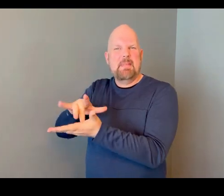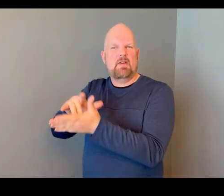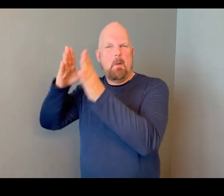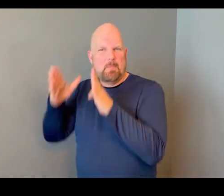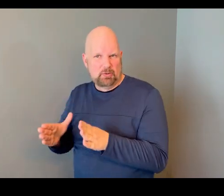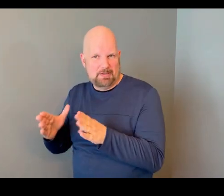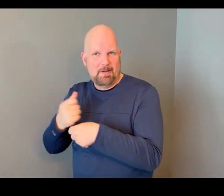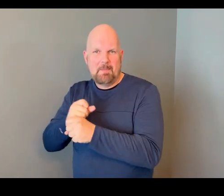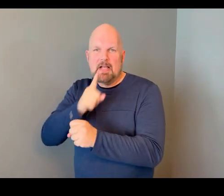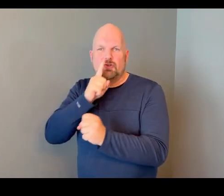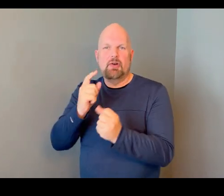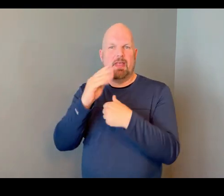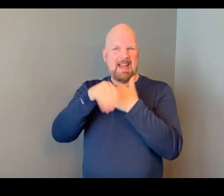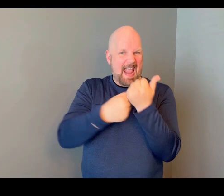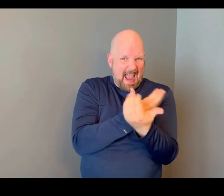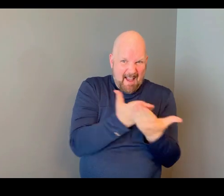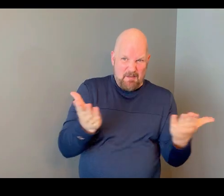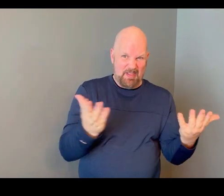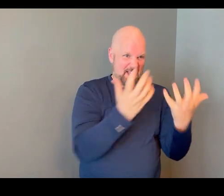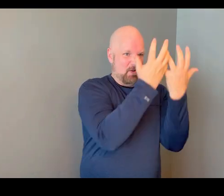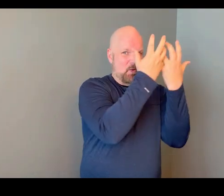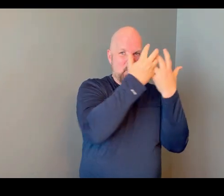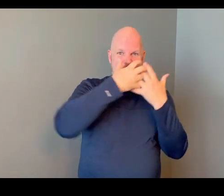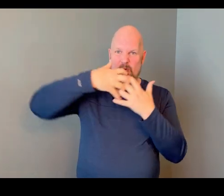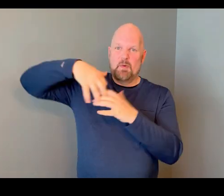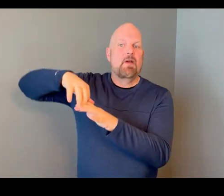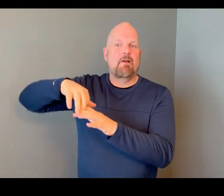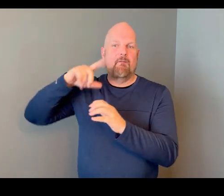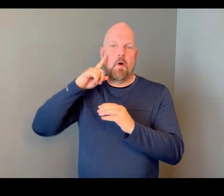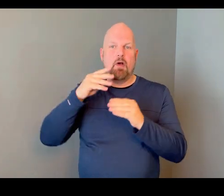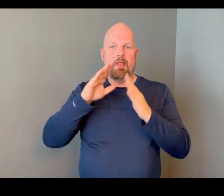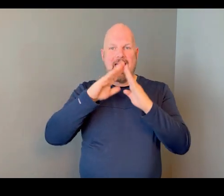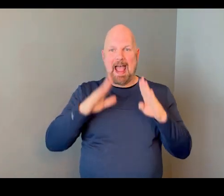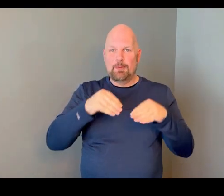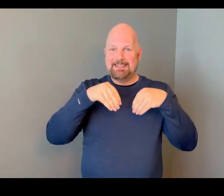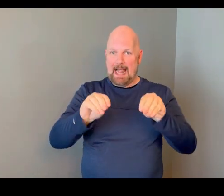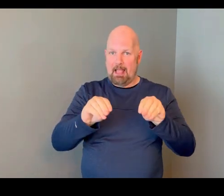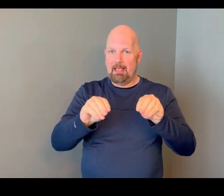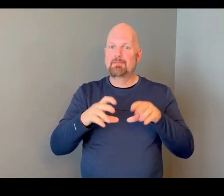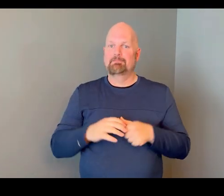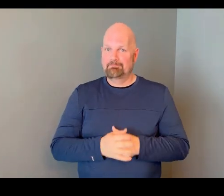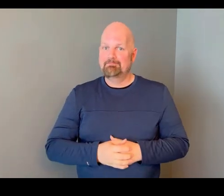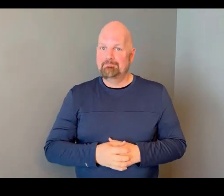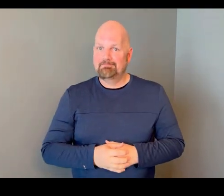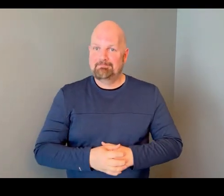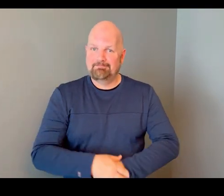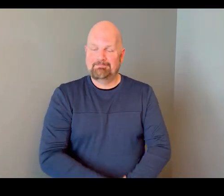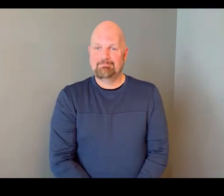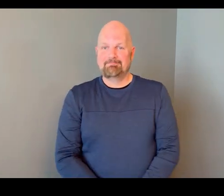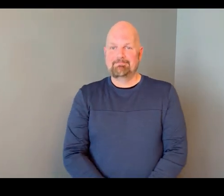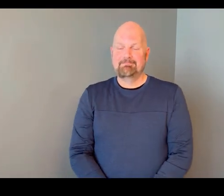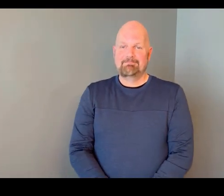that helps to make sure that the transaction goes according to plan, goes smoothly.